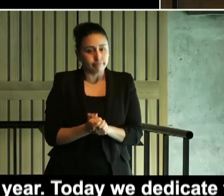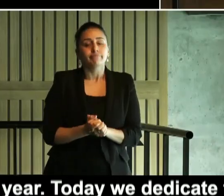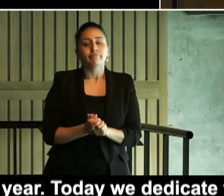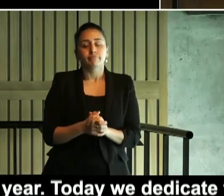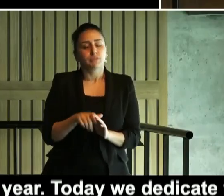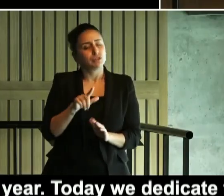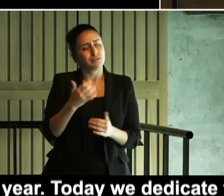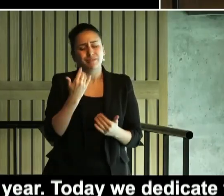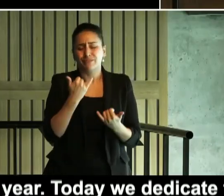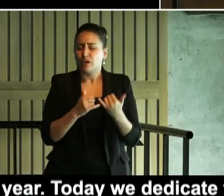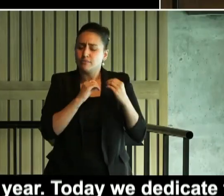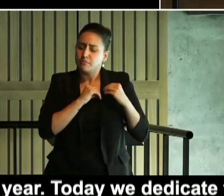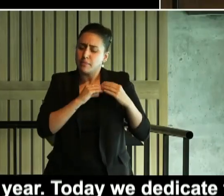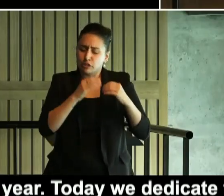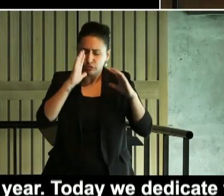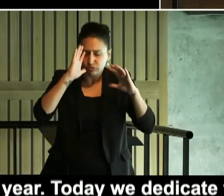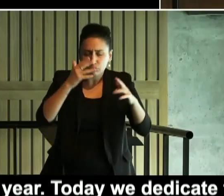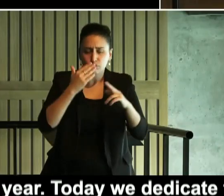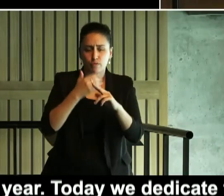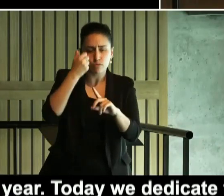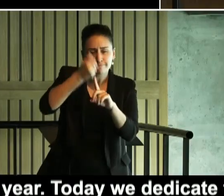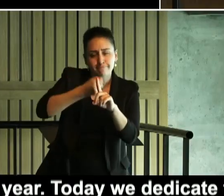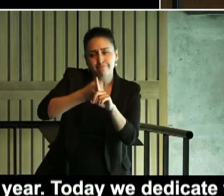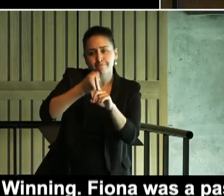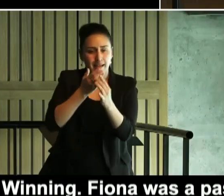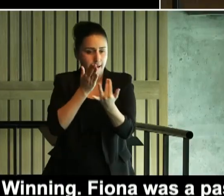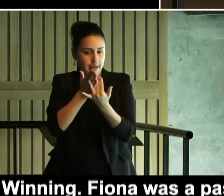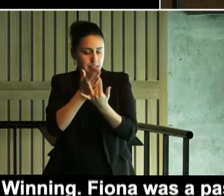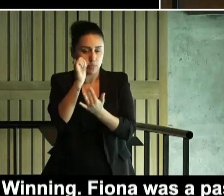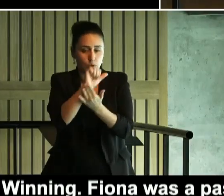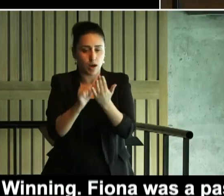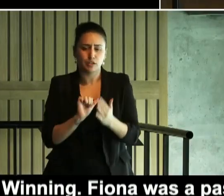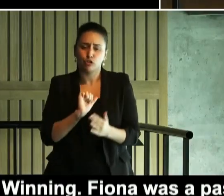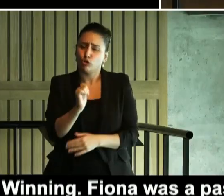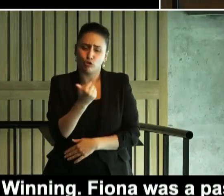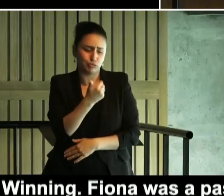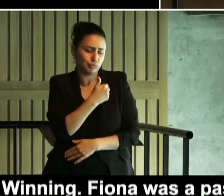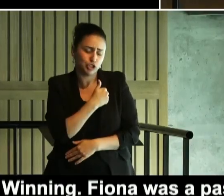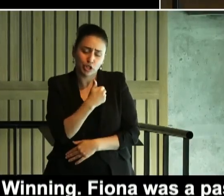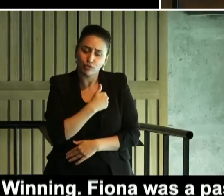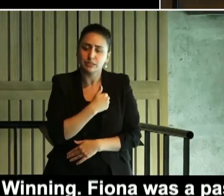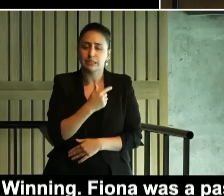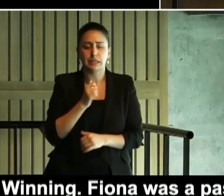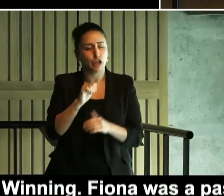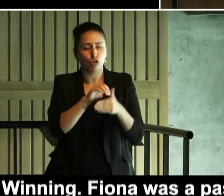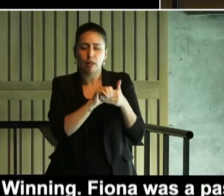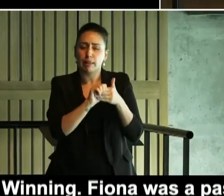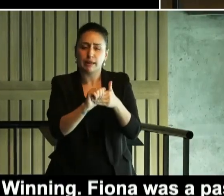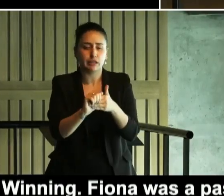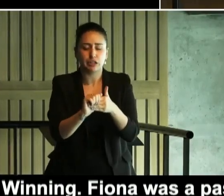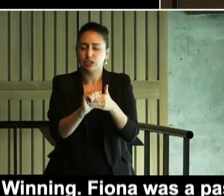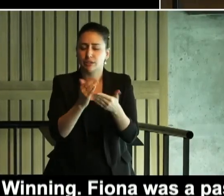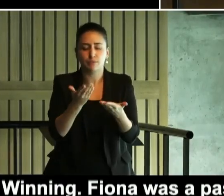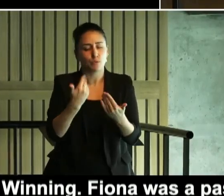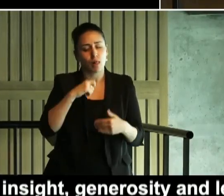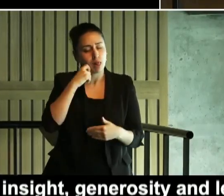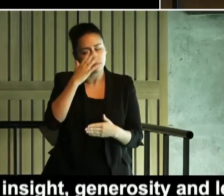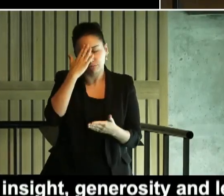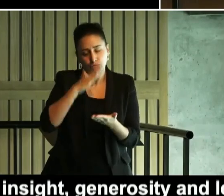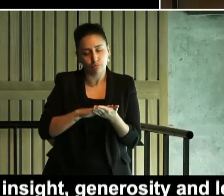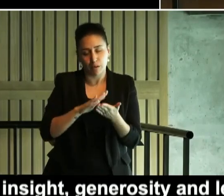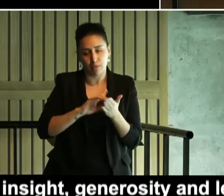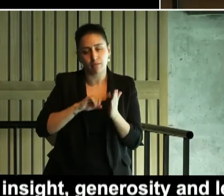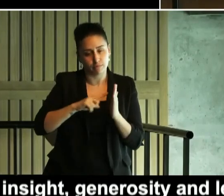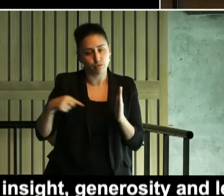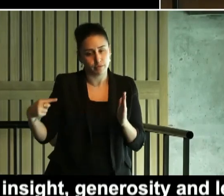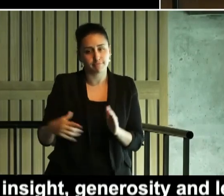insight, generosity and leadership left a lasting mark on both our organisation and the wider sector. As both